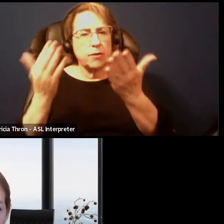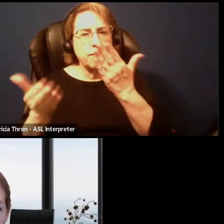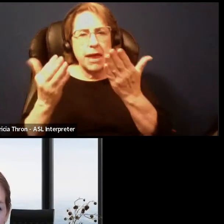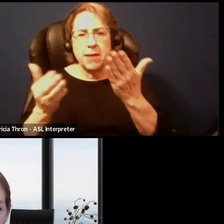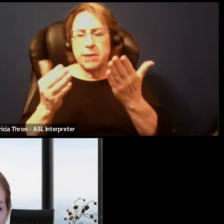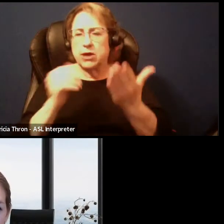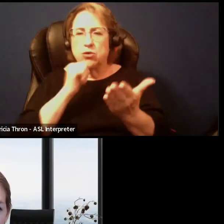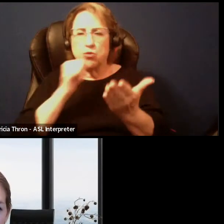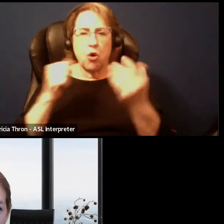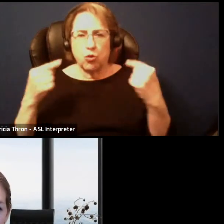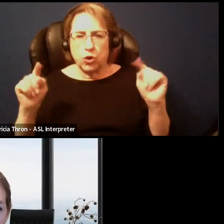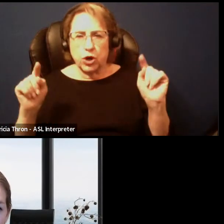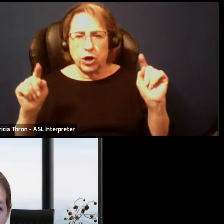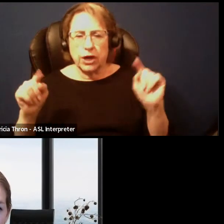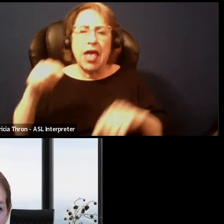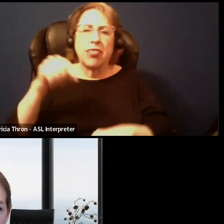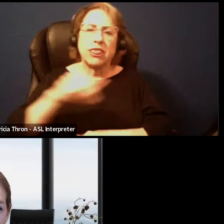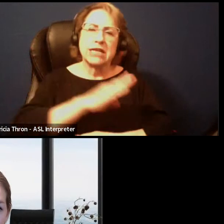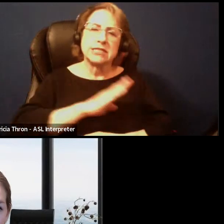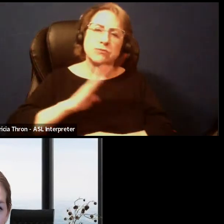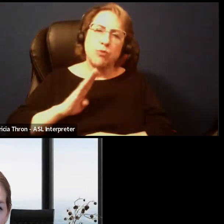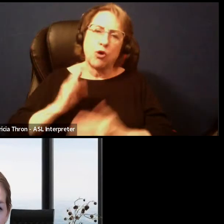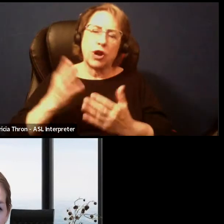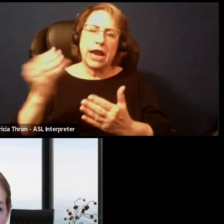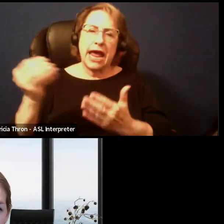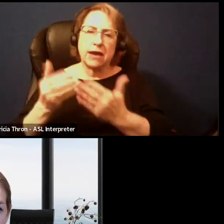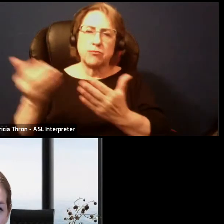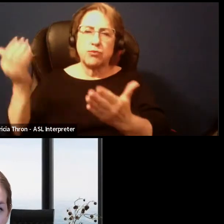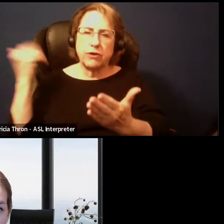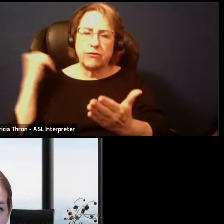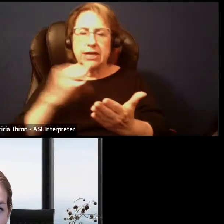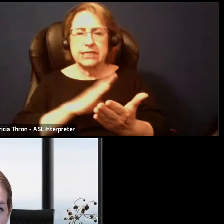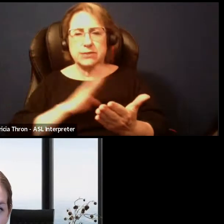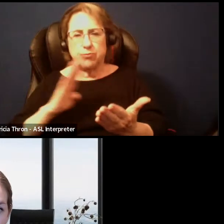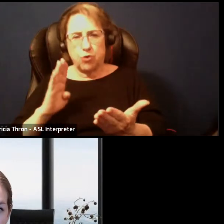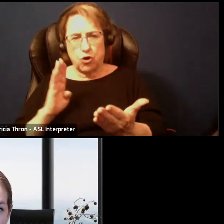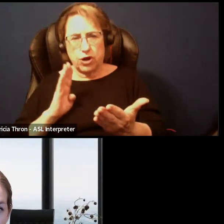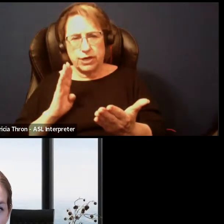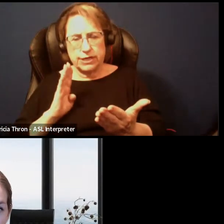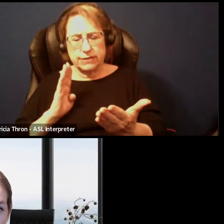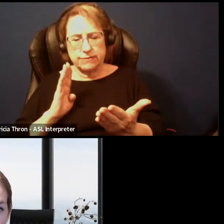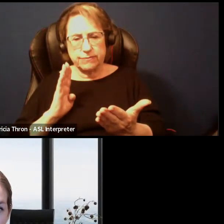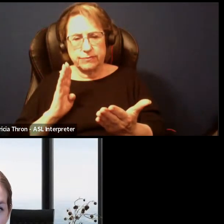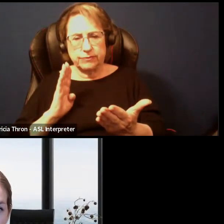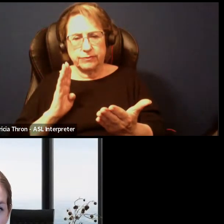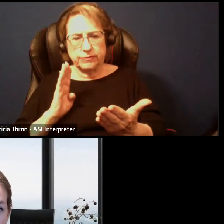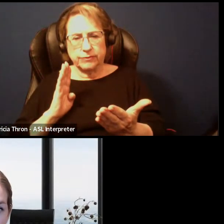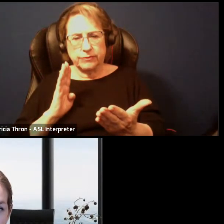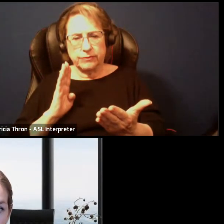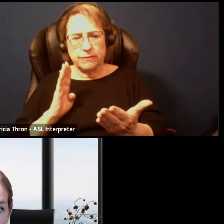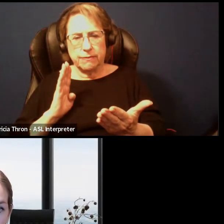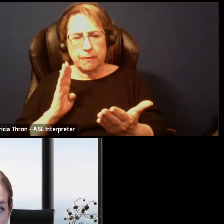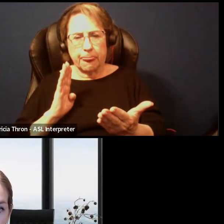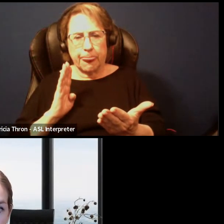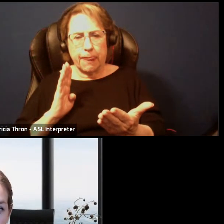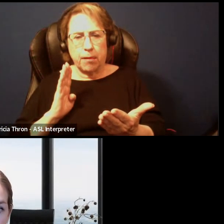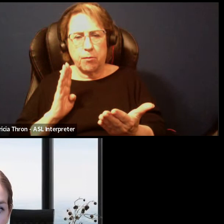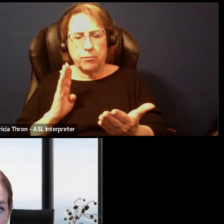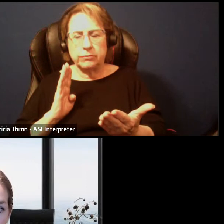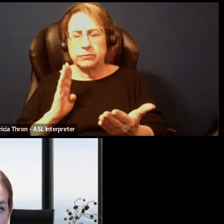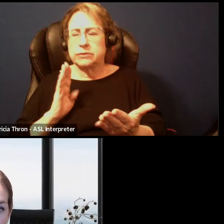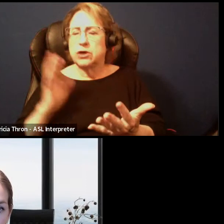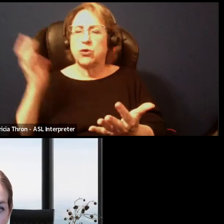this board and the previous boards, as well as my predecessor, have been